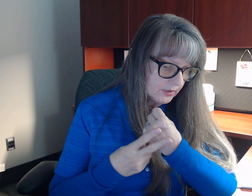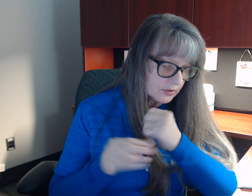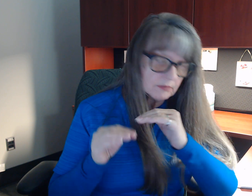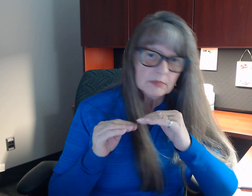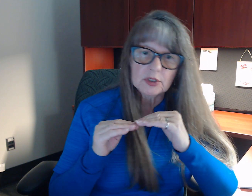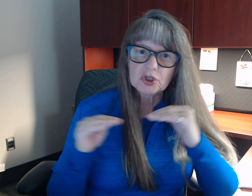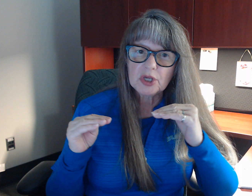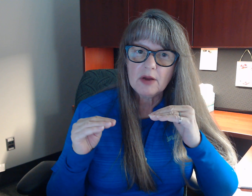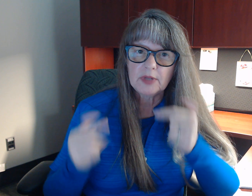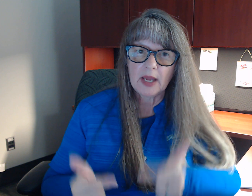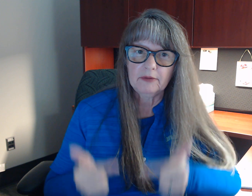this shelf life.